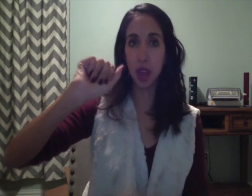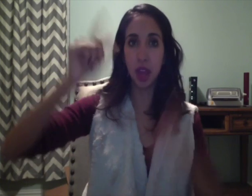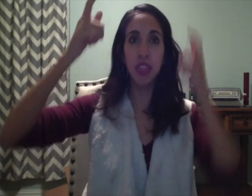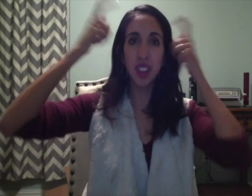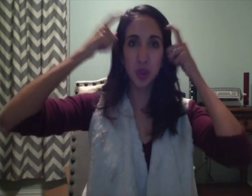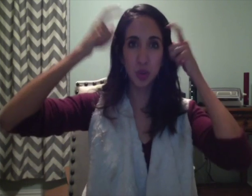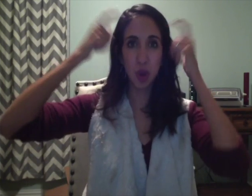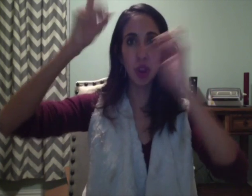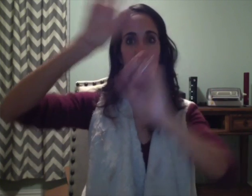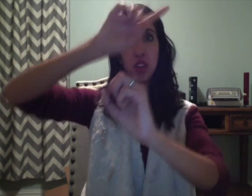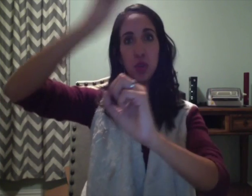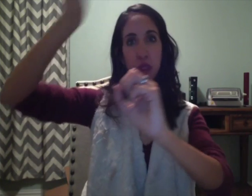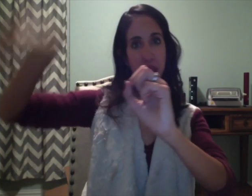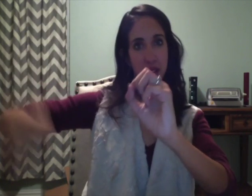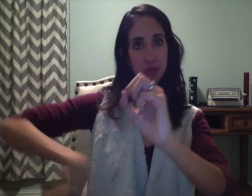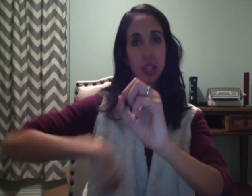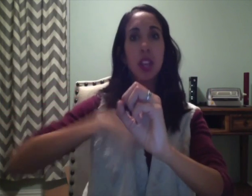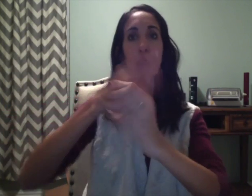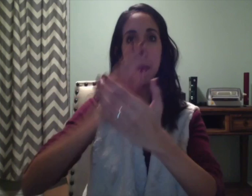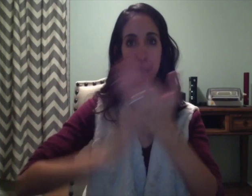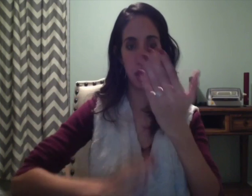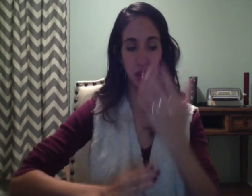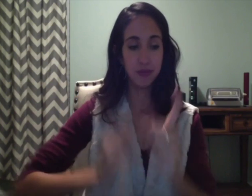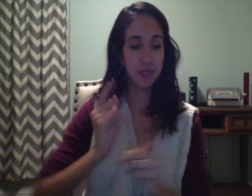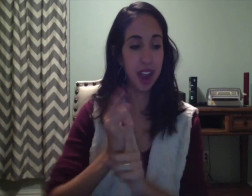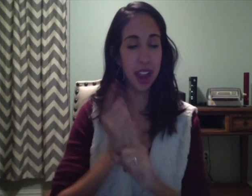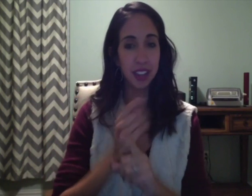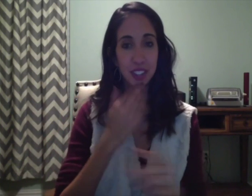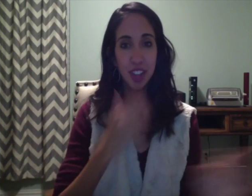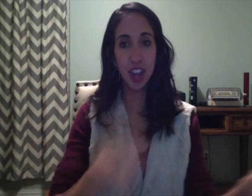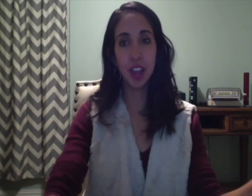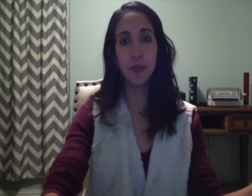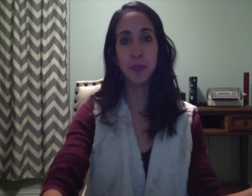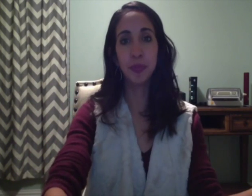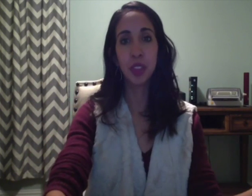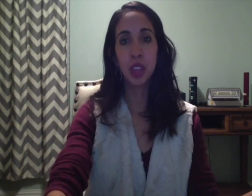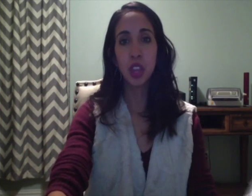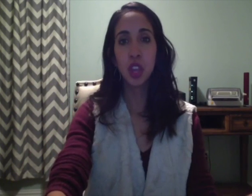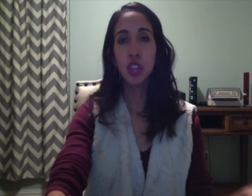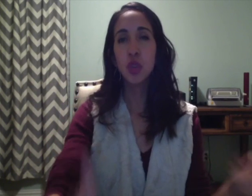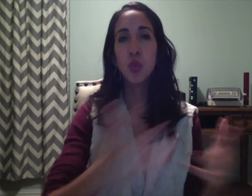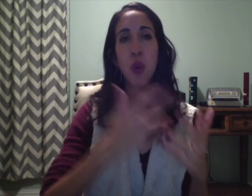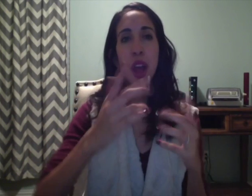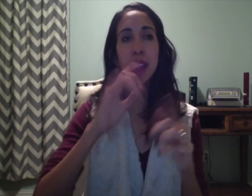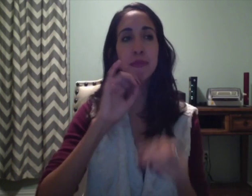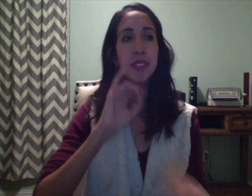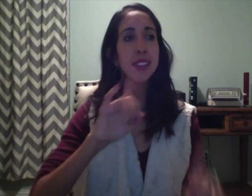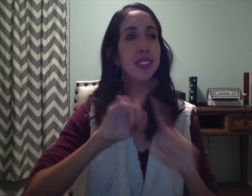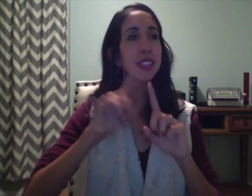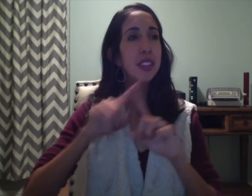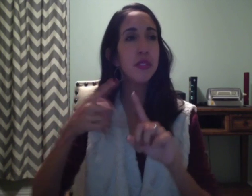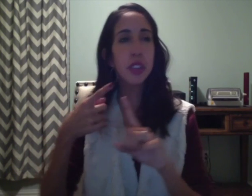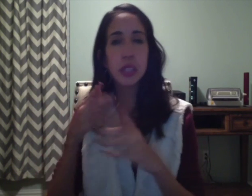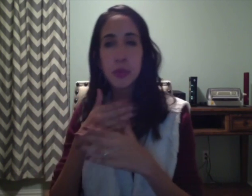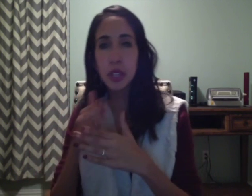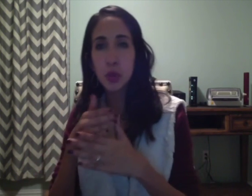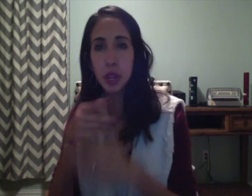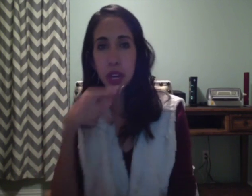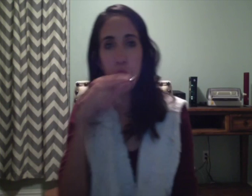the crown part. Right, good. So what is the difference between